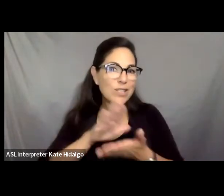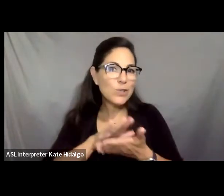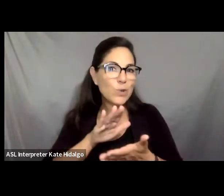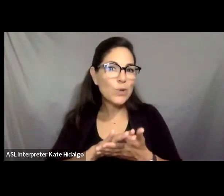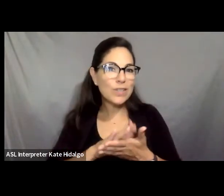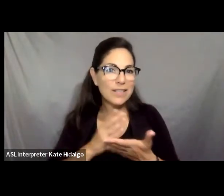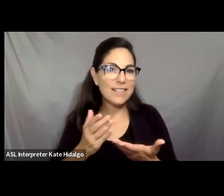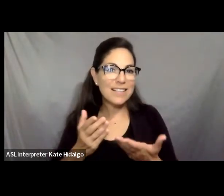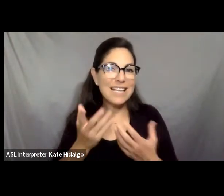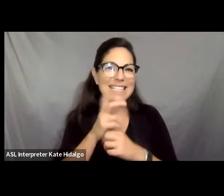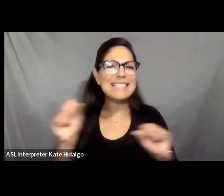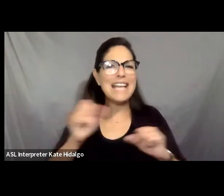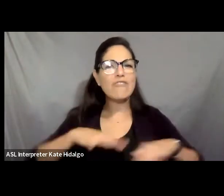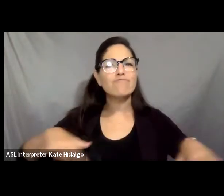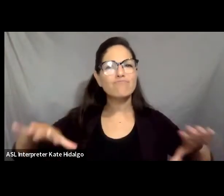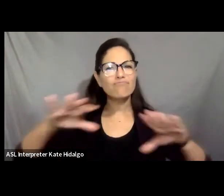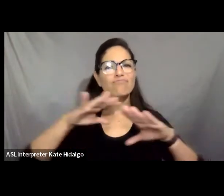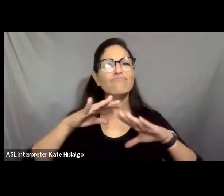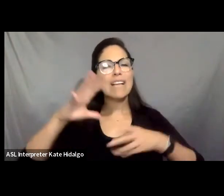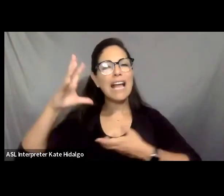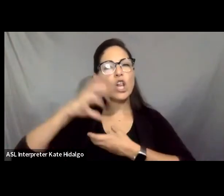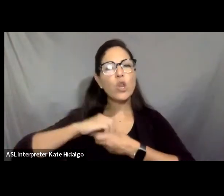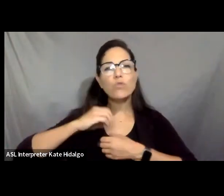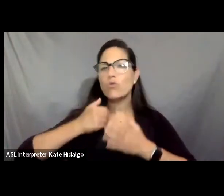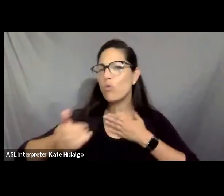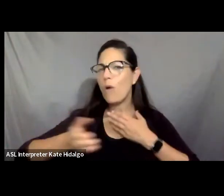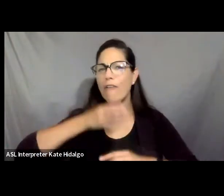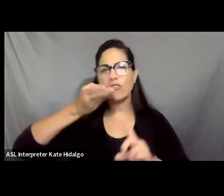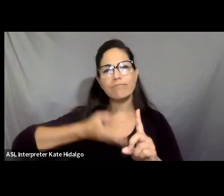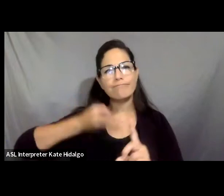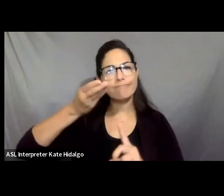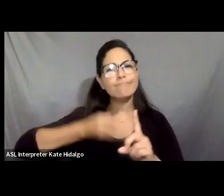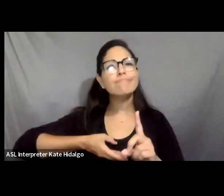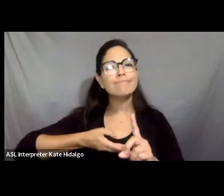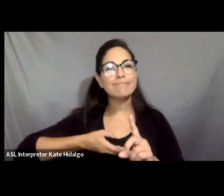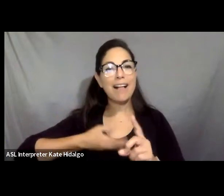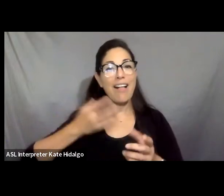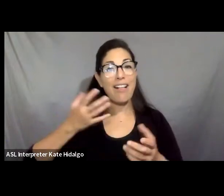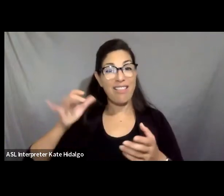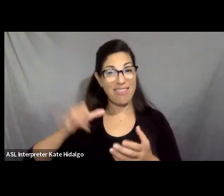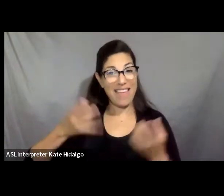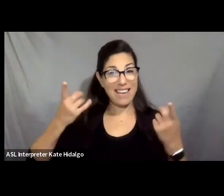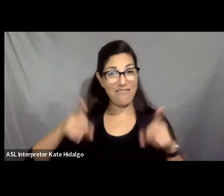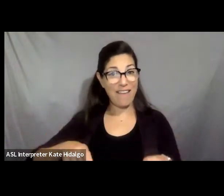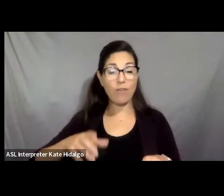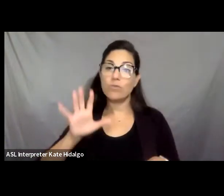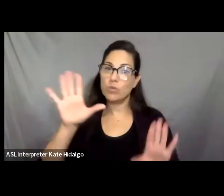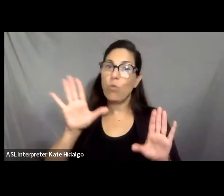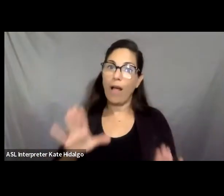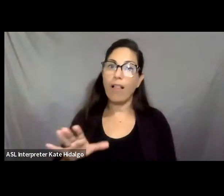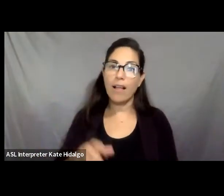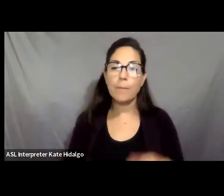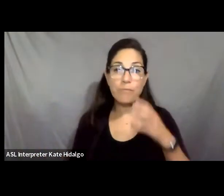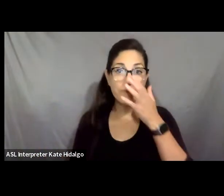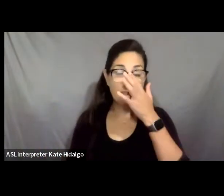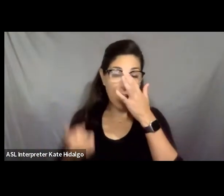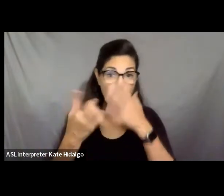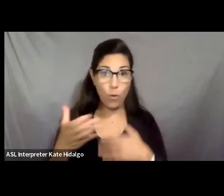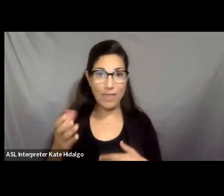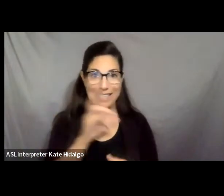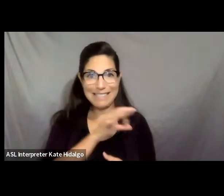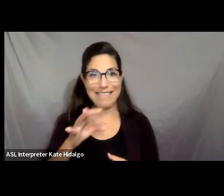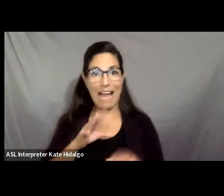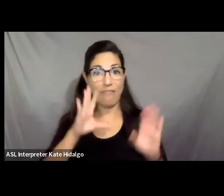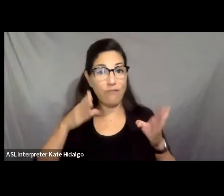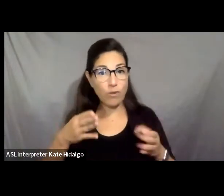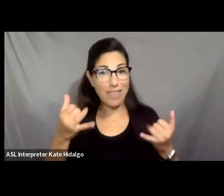spot, safe space, and inclusive of whoever they are. So I think that event went well. One of the things that our staff focused on this